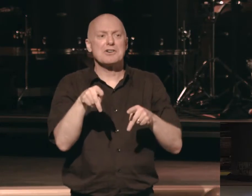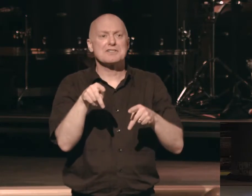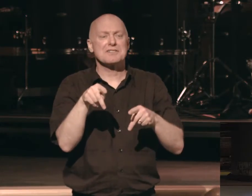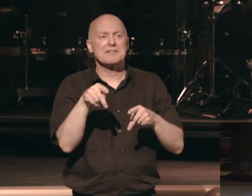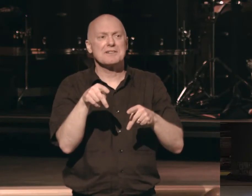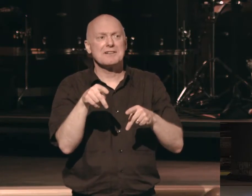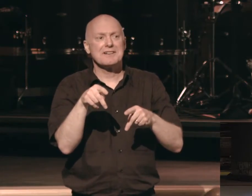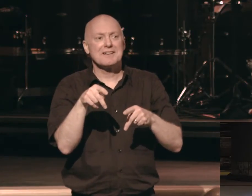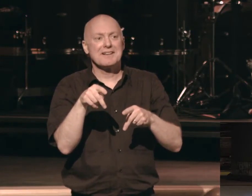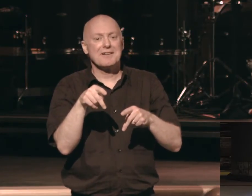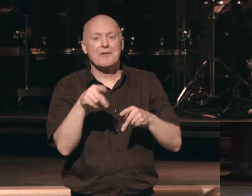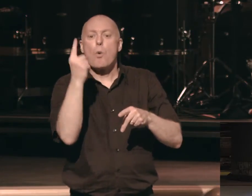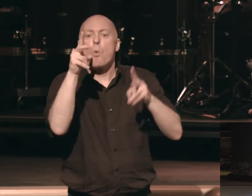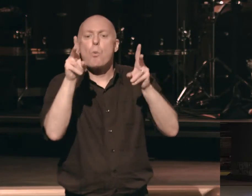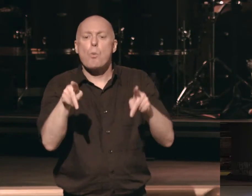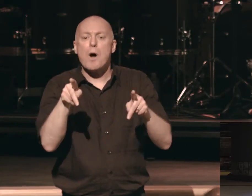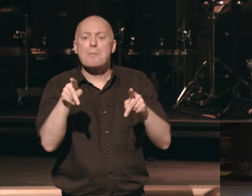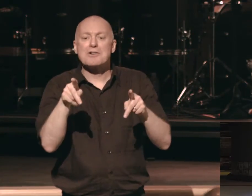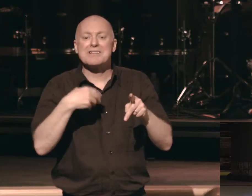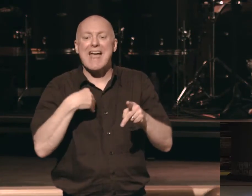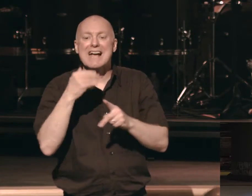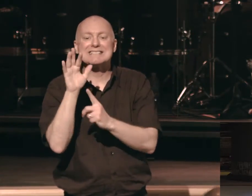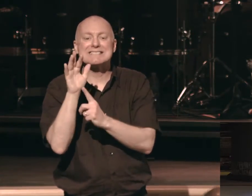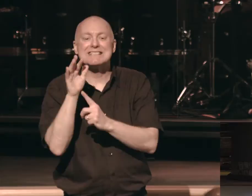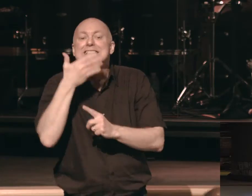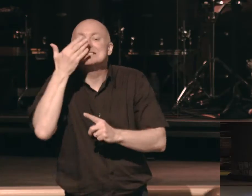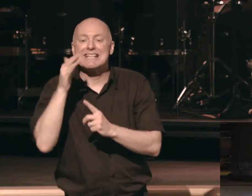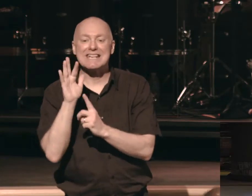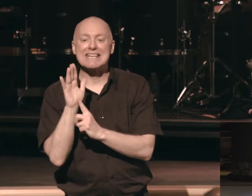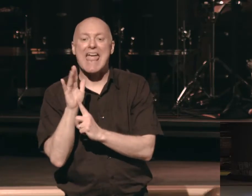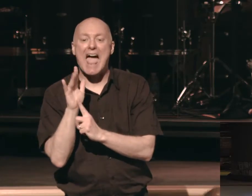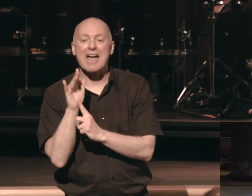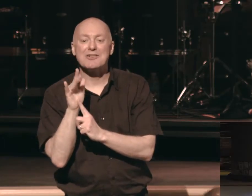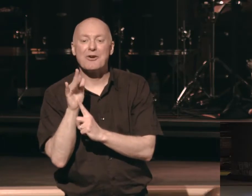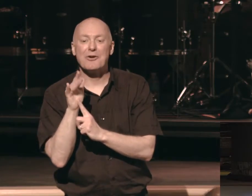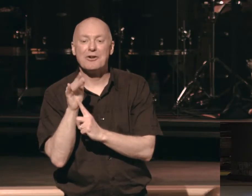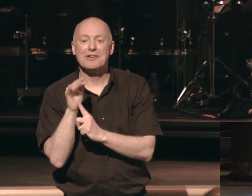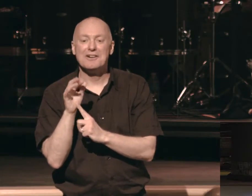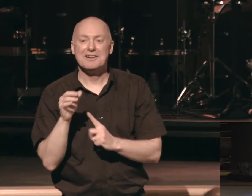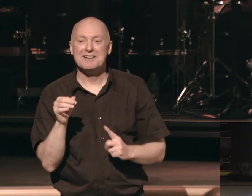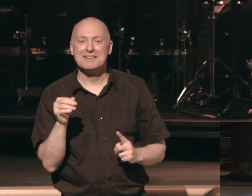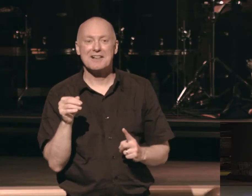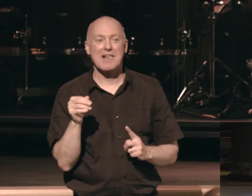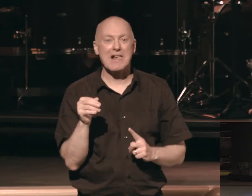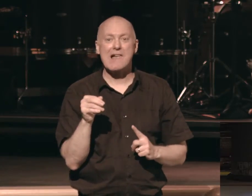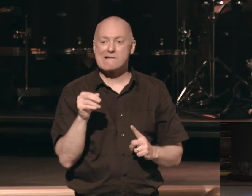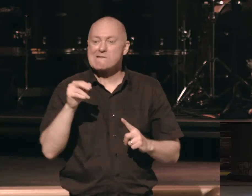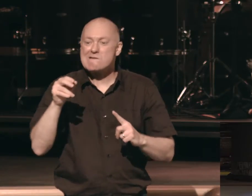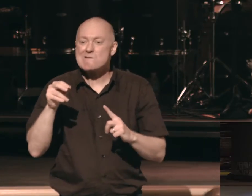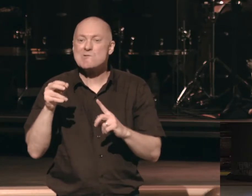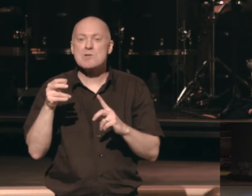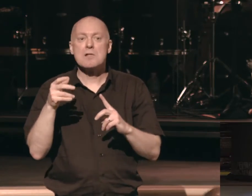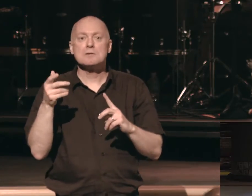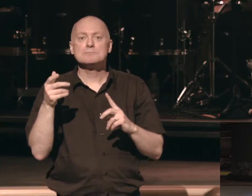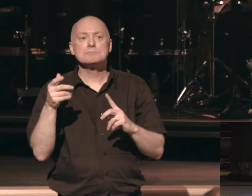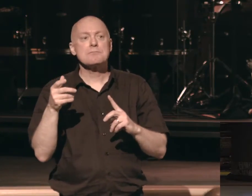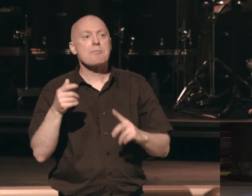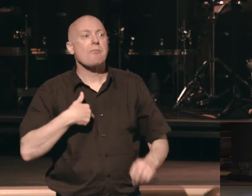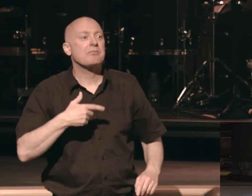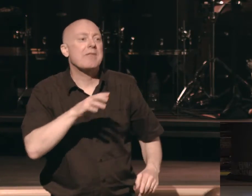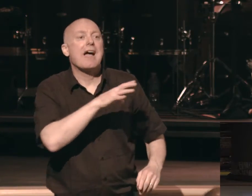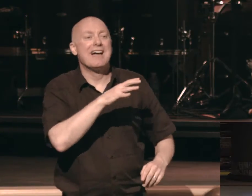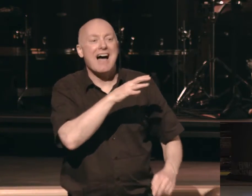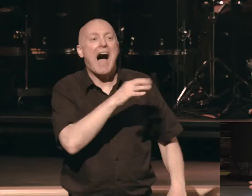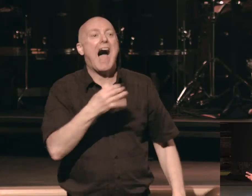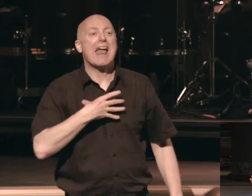actually has a connection to a scented candle company, so they thought that they were asking the question relating to scented candles. So his response was fruity ginger